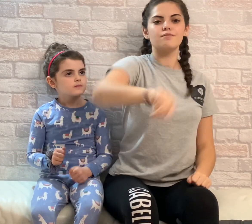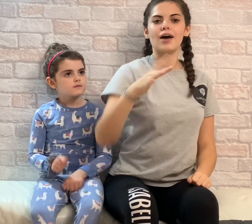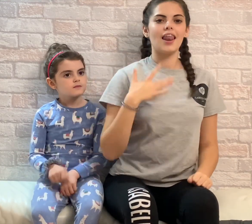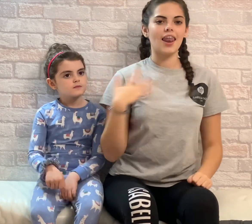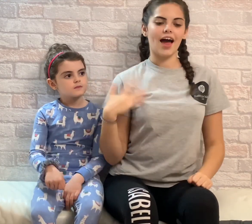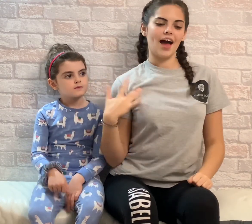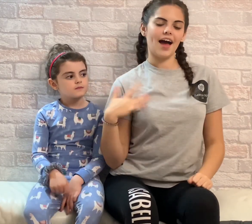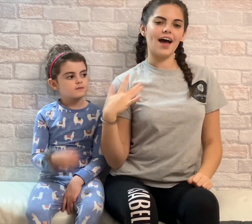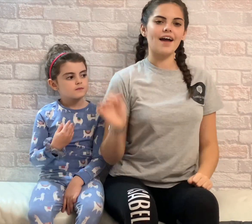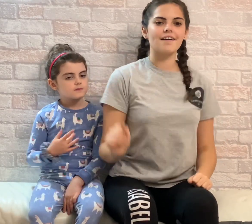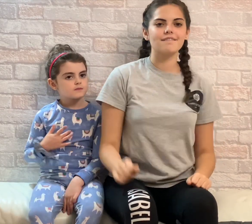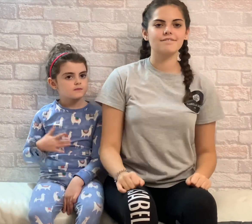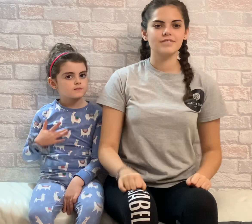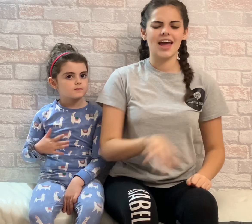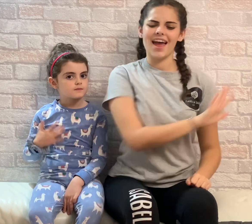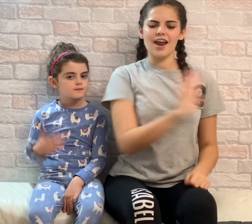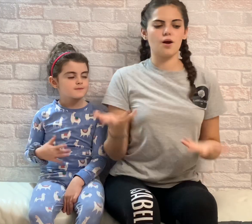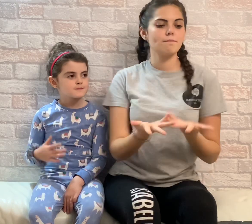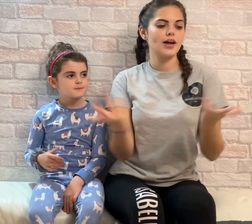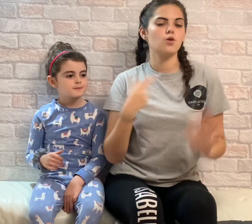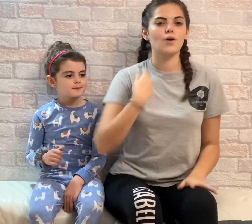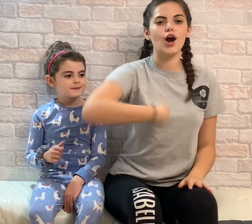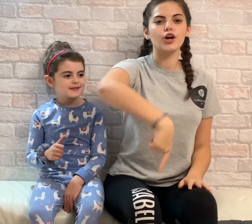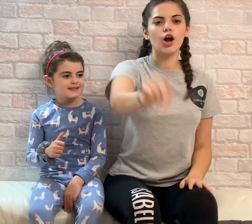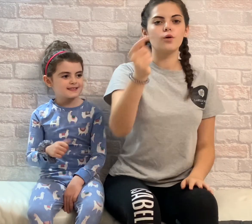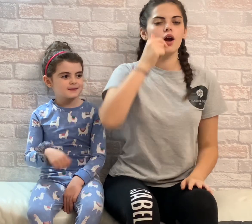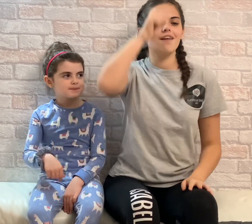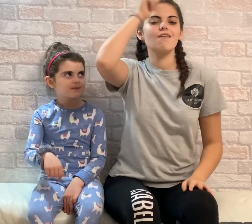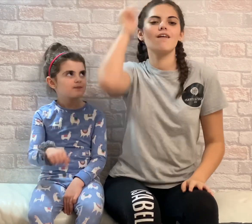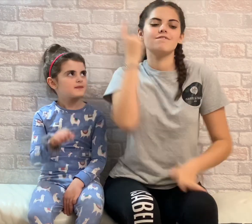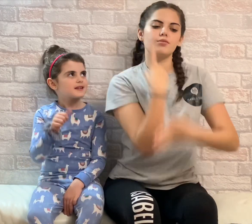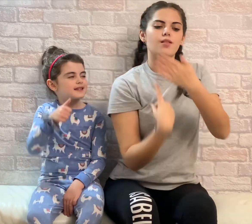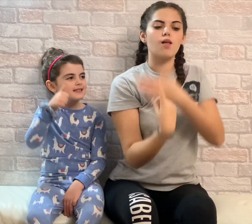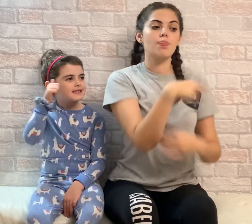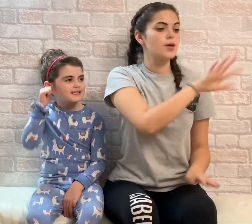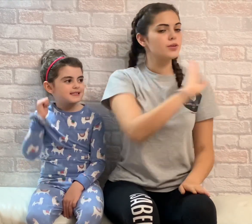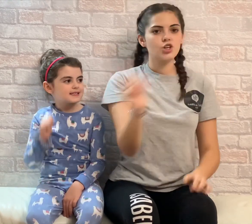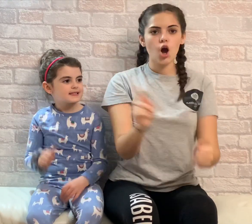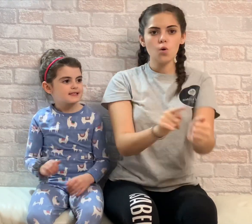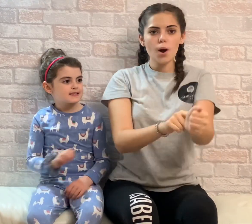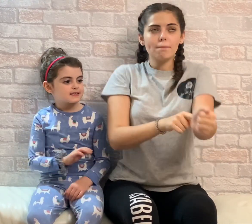Oh, baby, no.